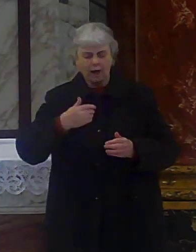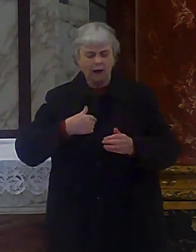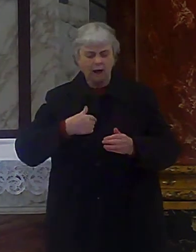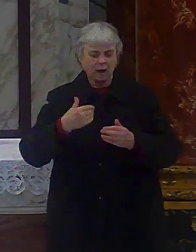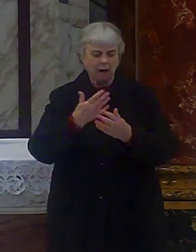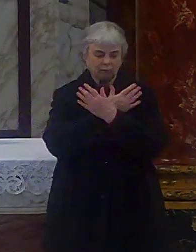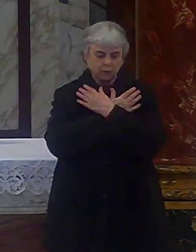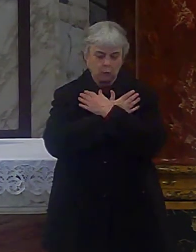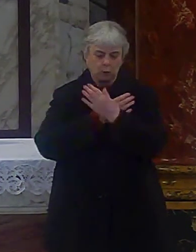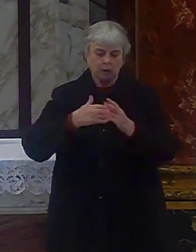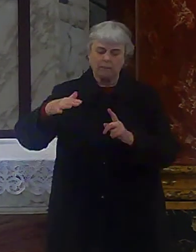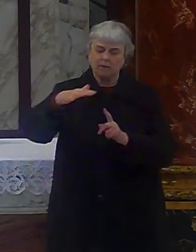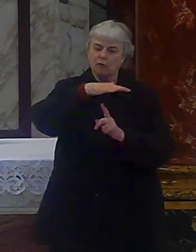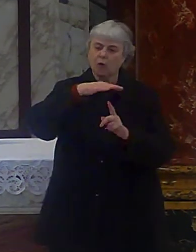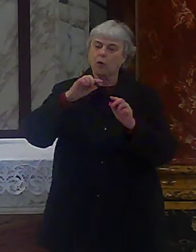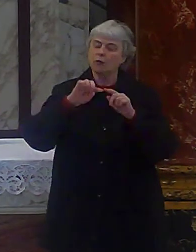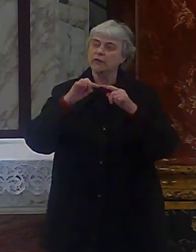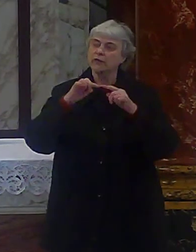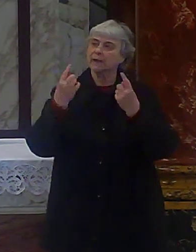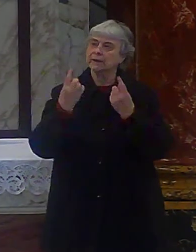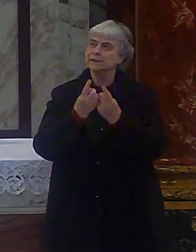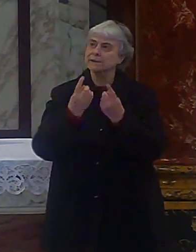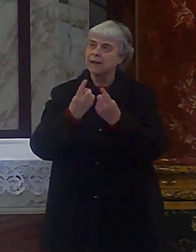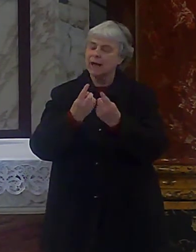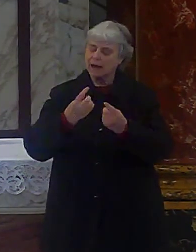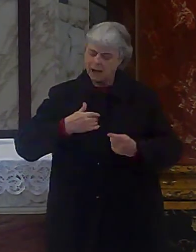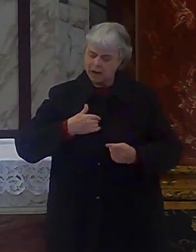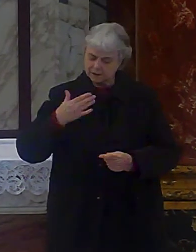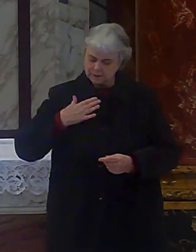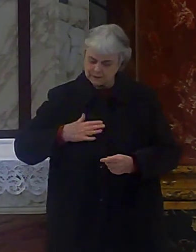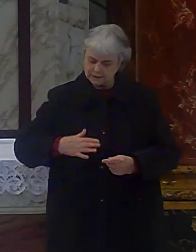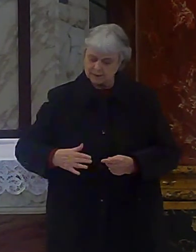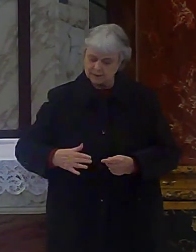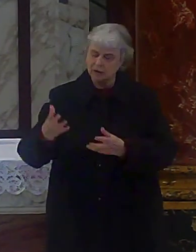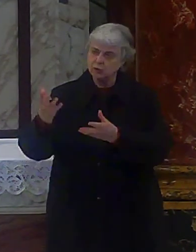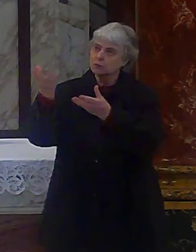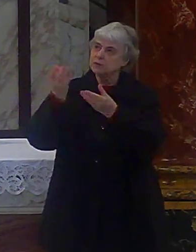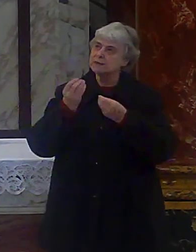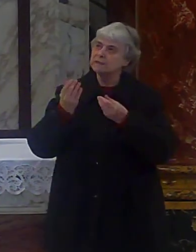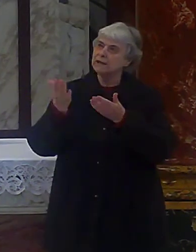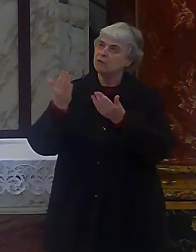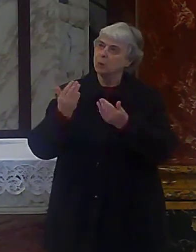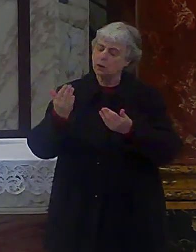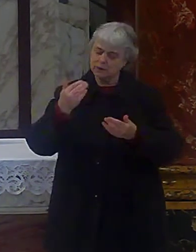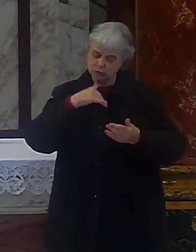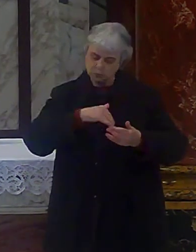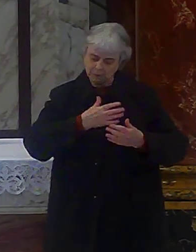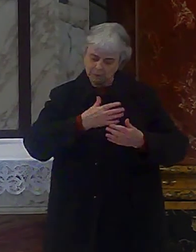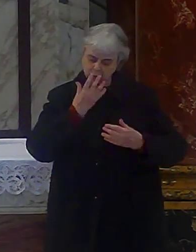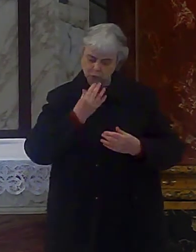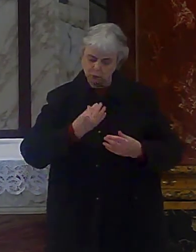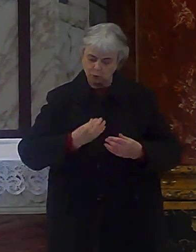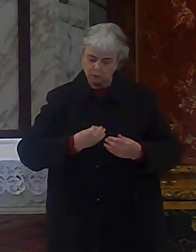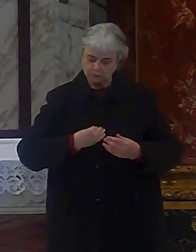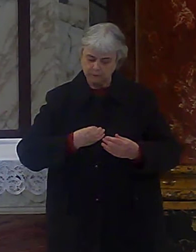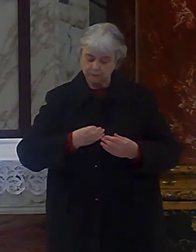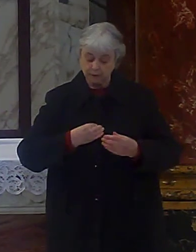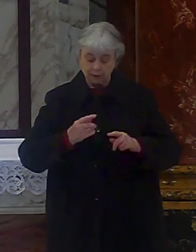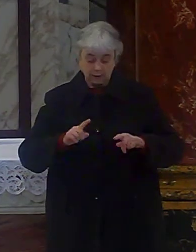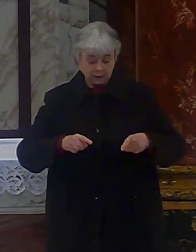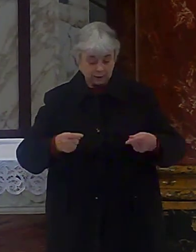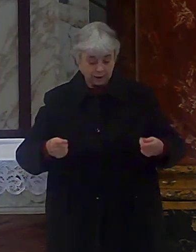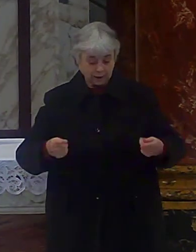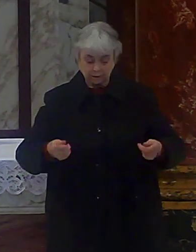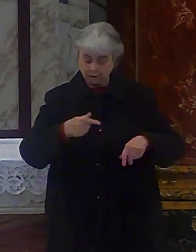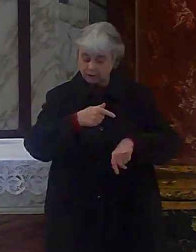above all things and i desire to receive you into my soul since i